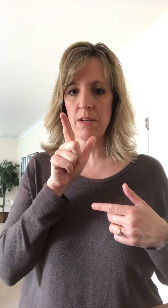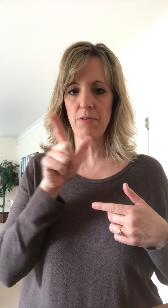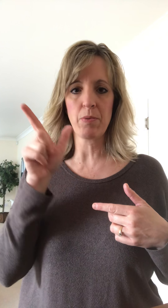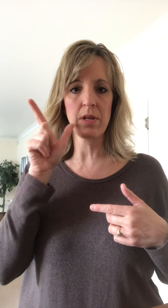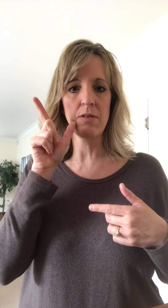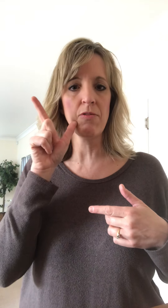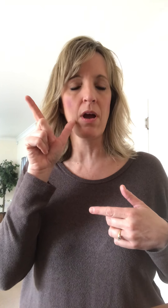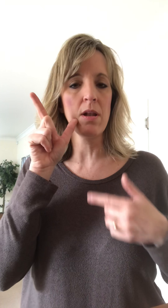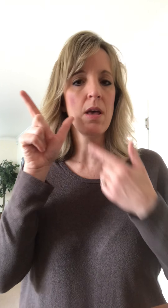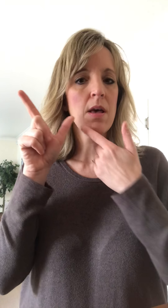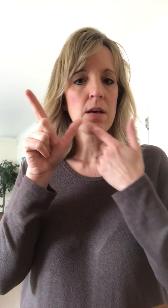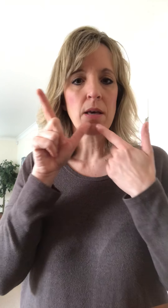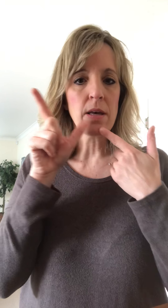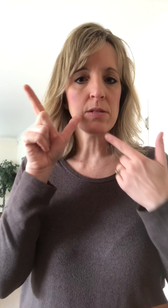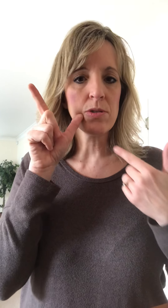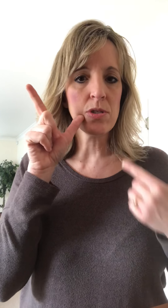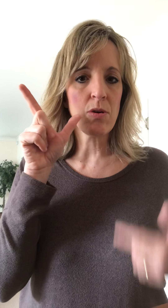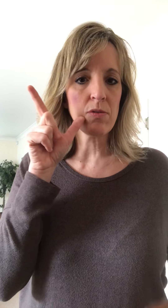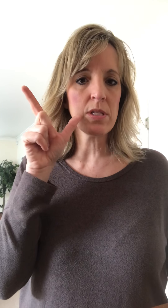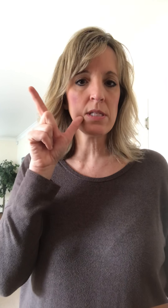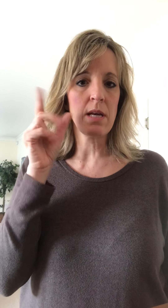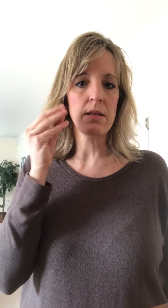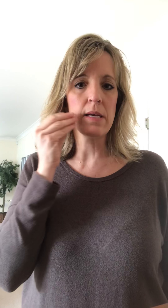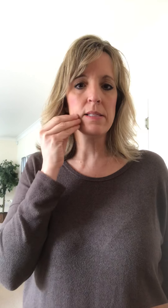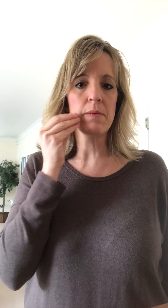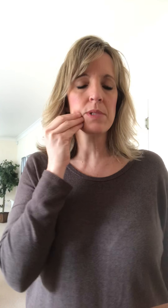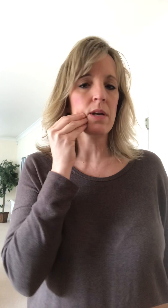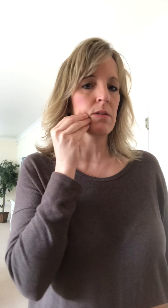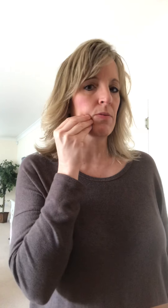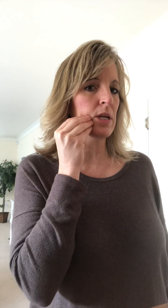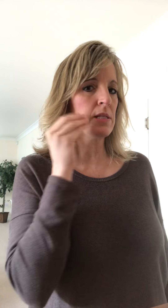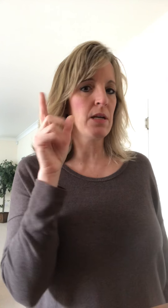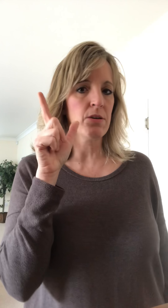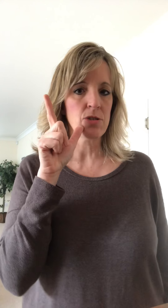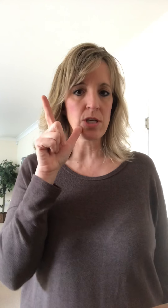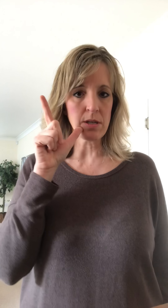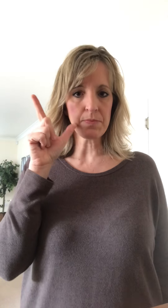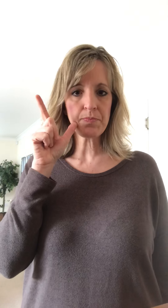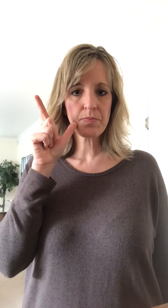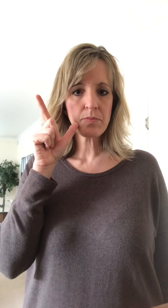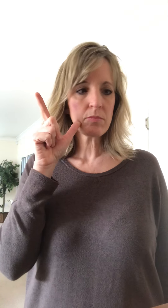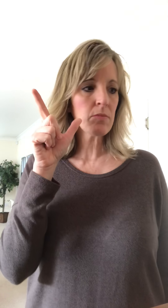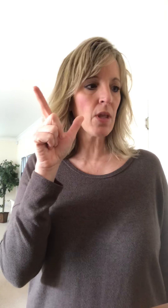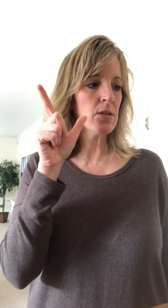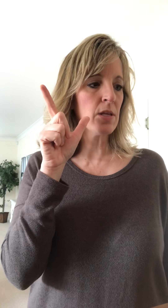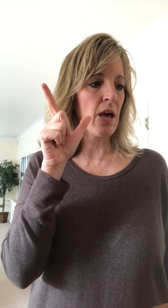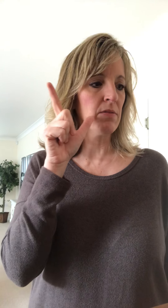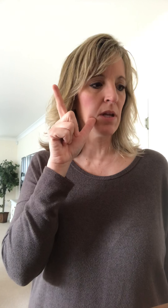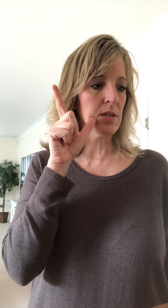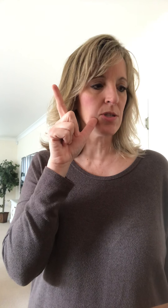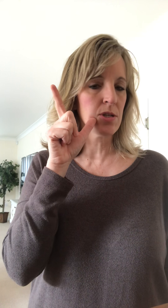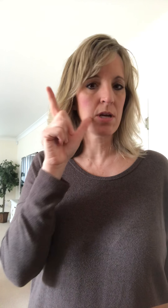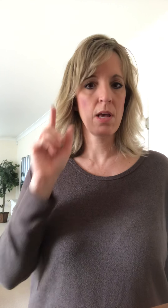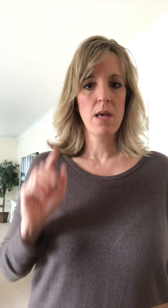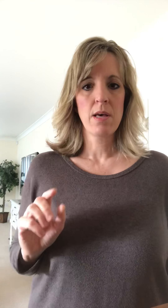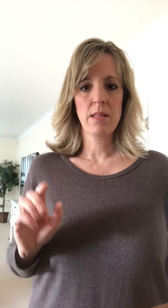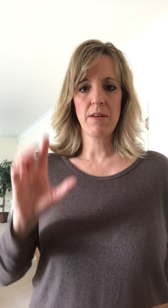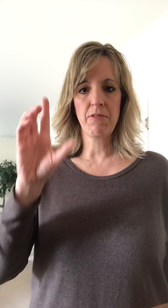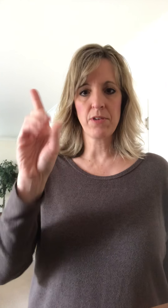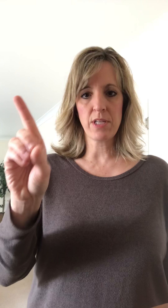if you put it in the front. Okay, so it's just over to the side on that same side on the right side of your cheek. So you have lunch. Then for